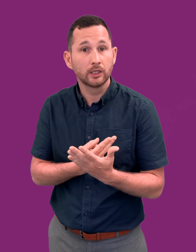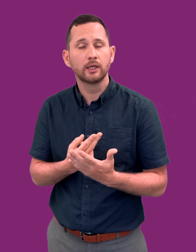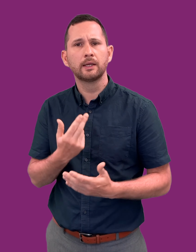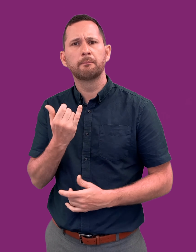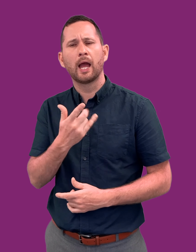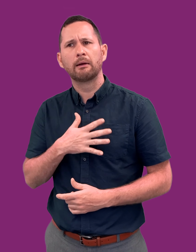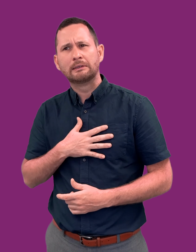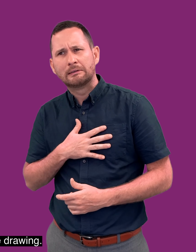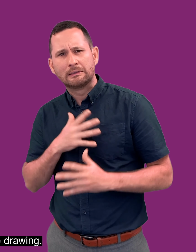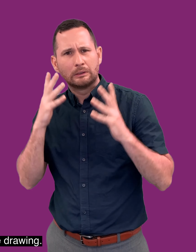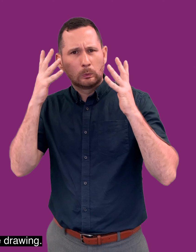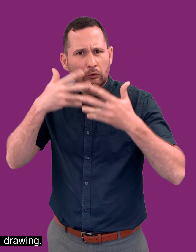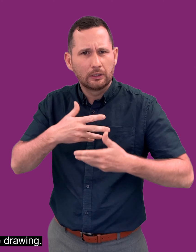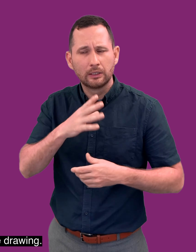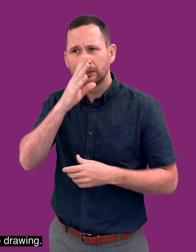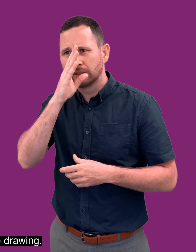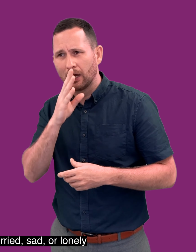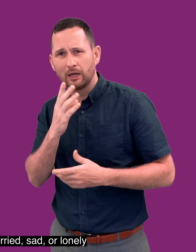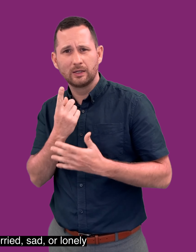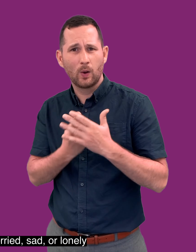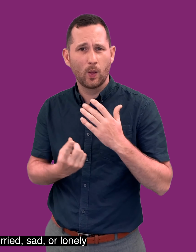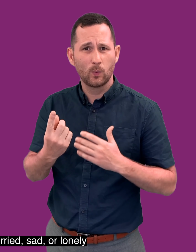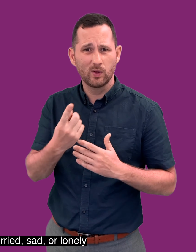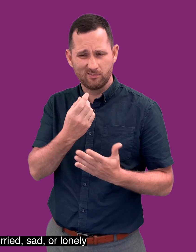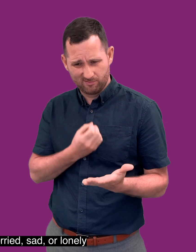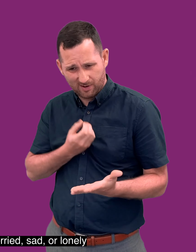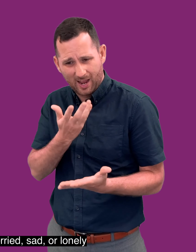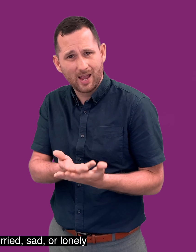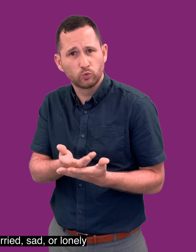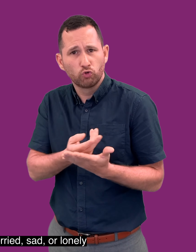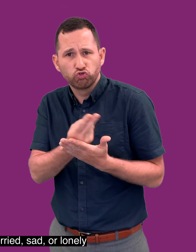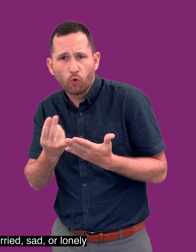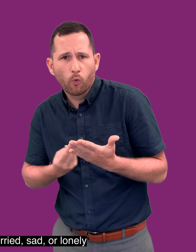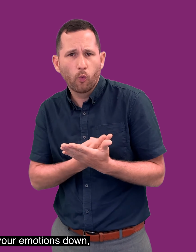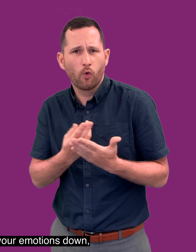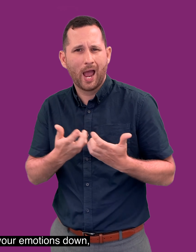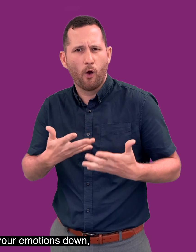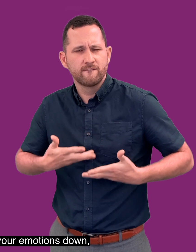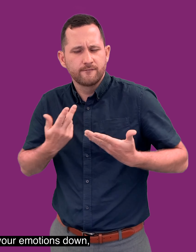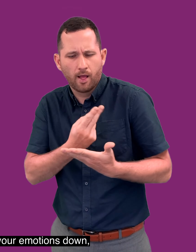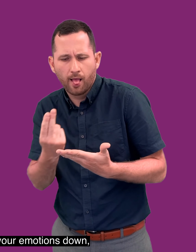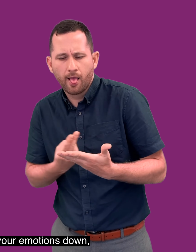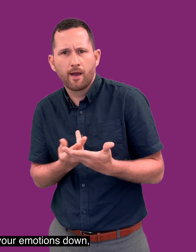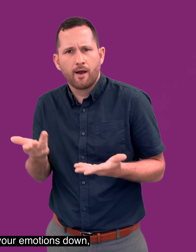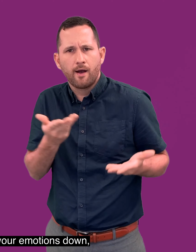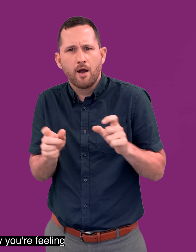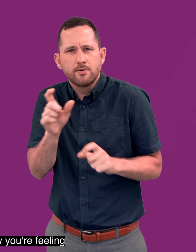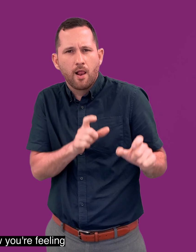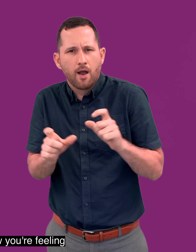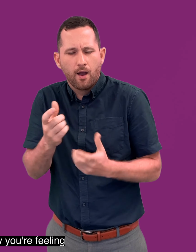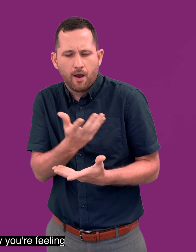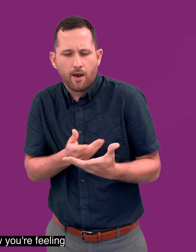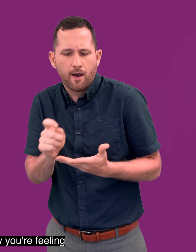Do some drawing. If you're feeling worried, sad or lonely, a great way to get your emotions down is to draw how